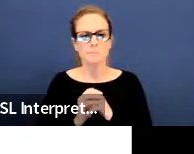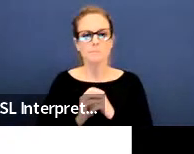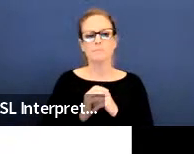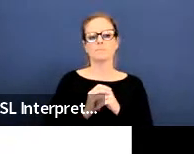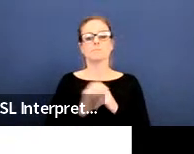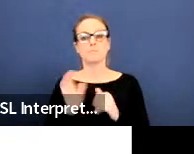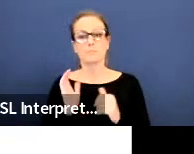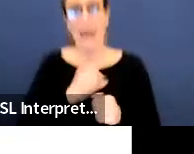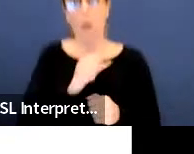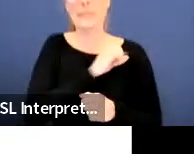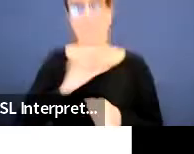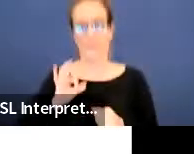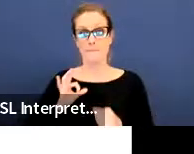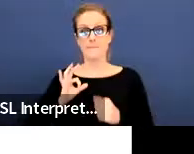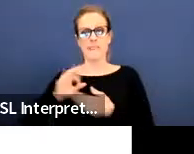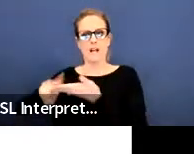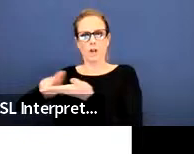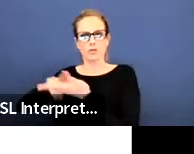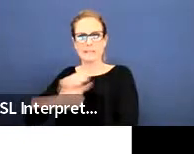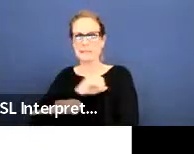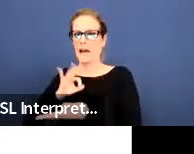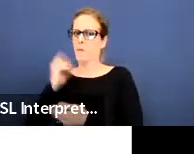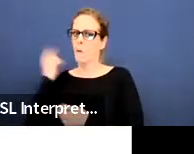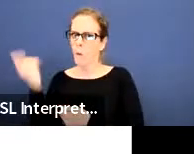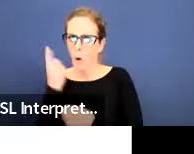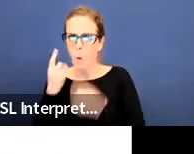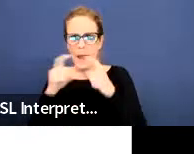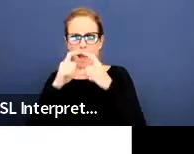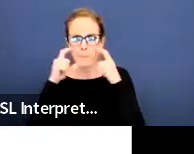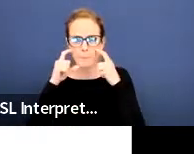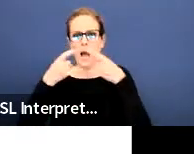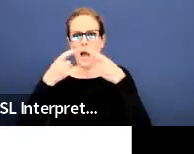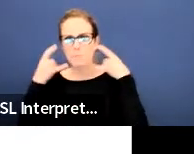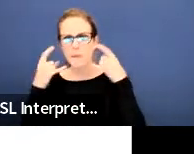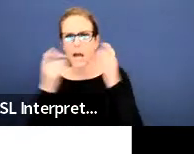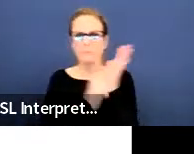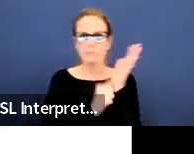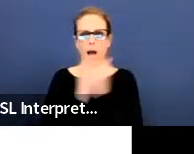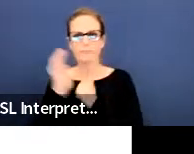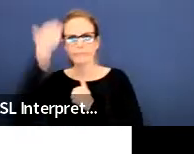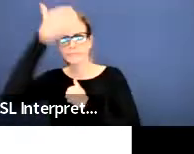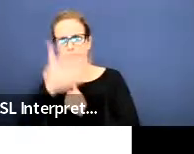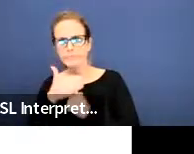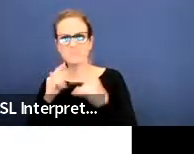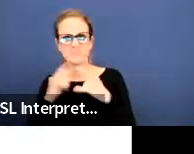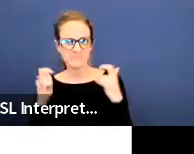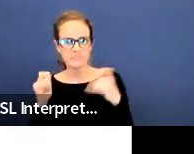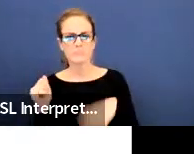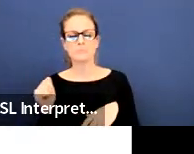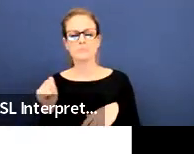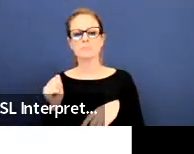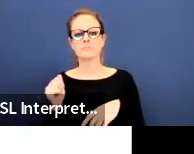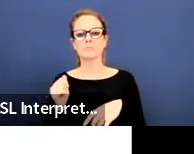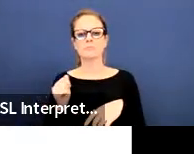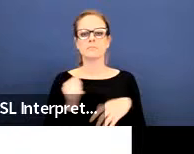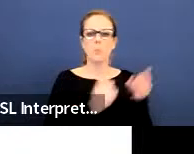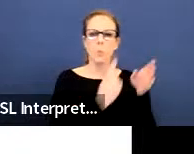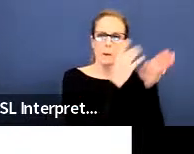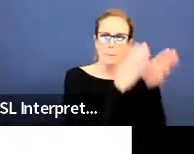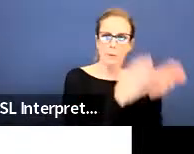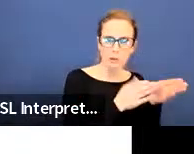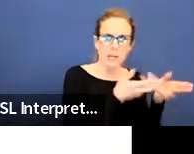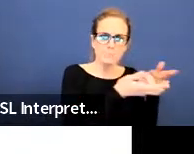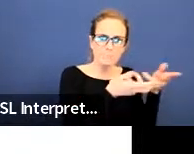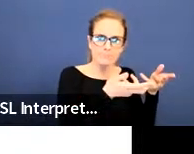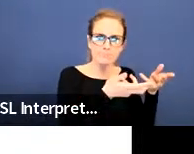our contracted staff always wear protective equipment and gloves when they're moving from one individual to the next.